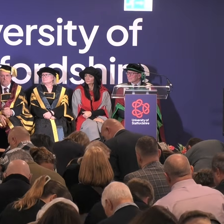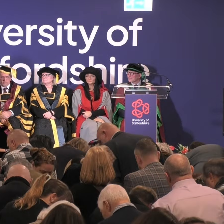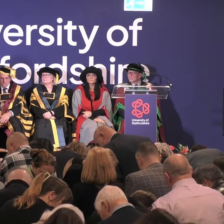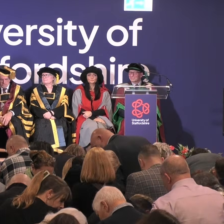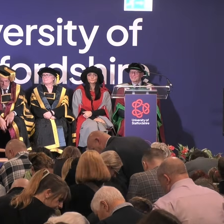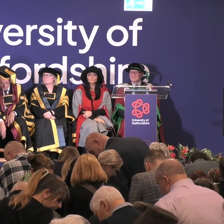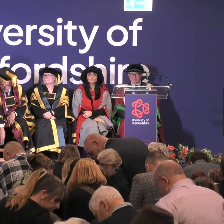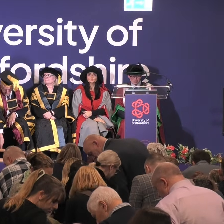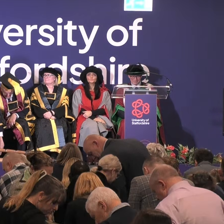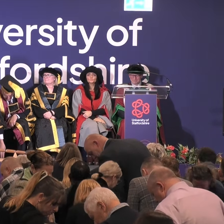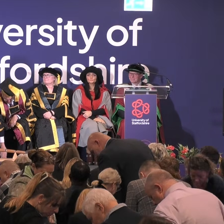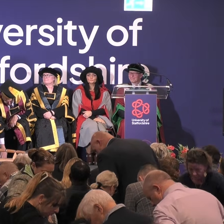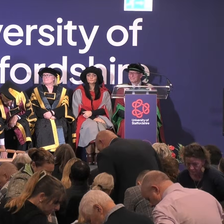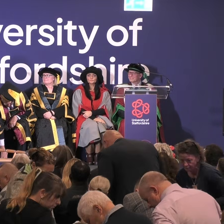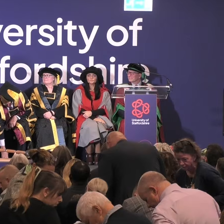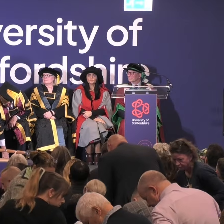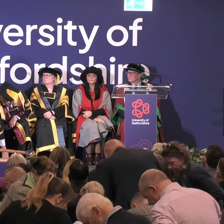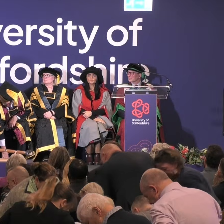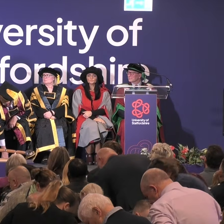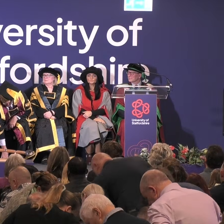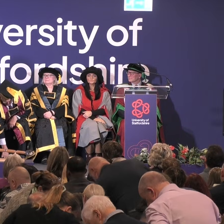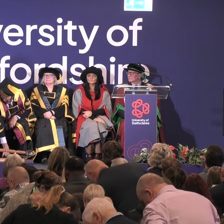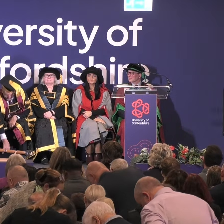Thank you, Executive Dean.